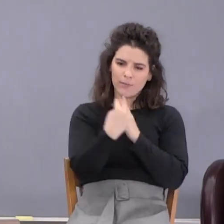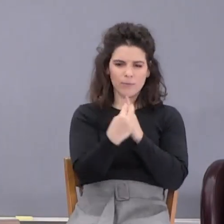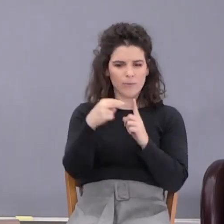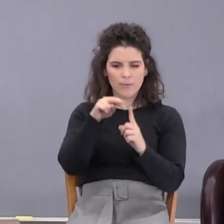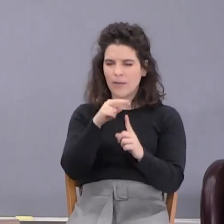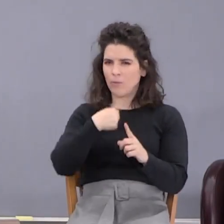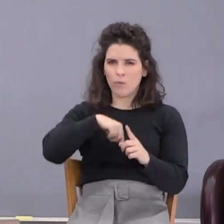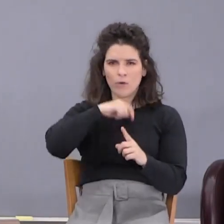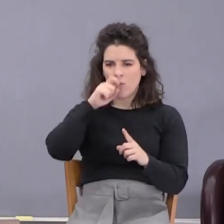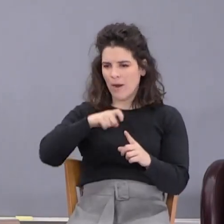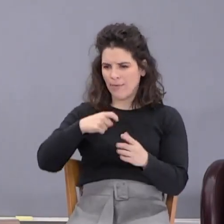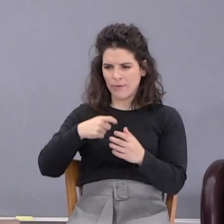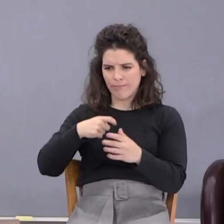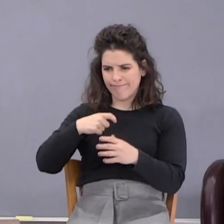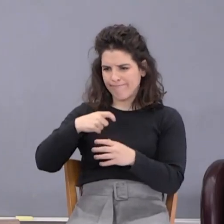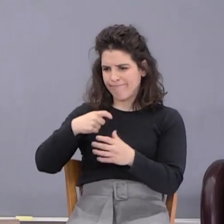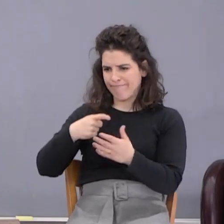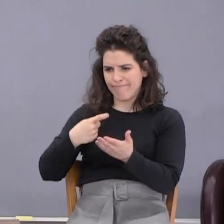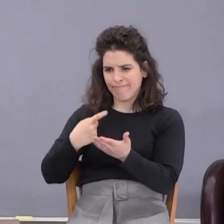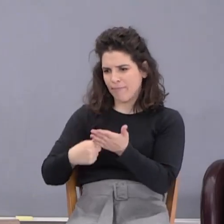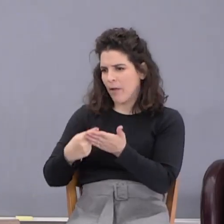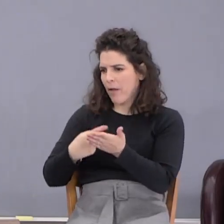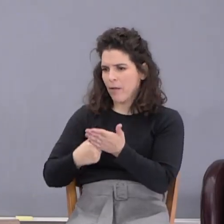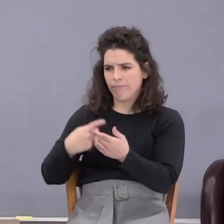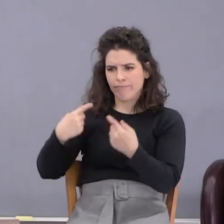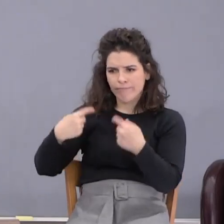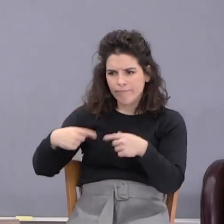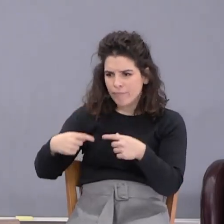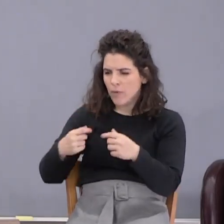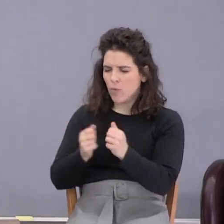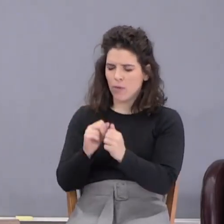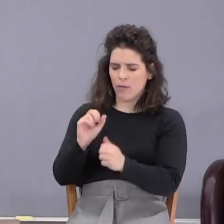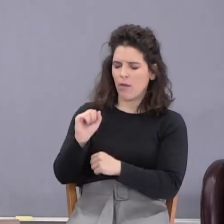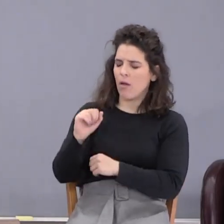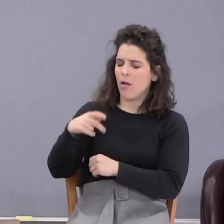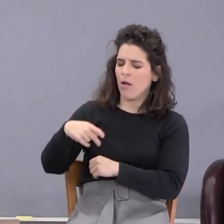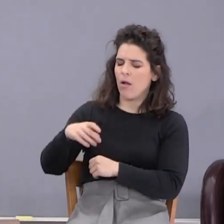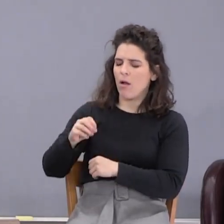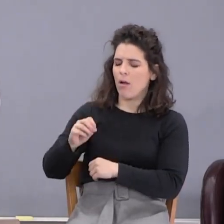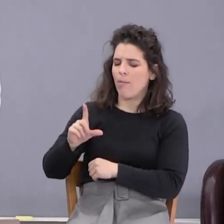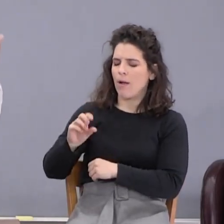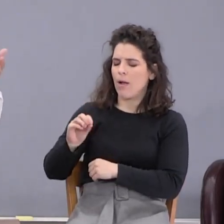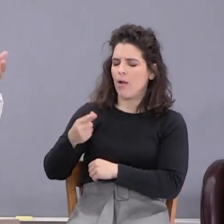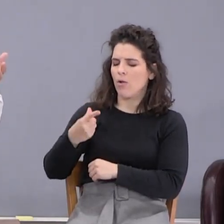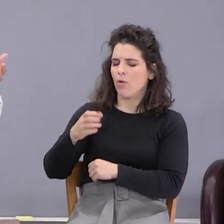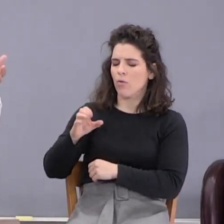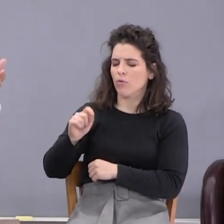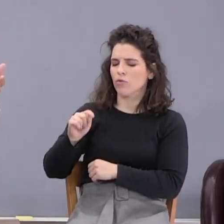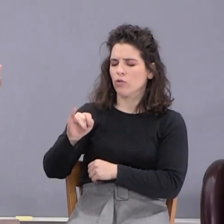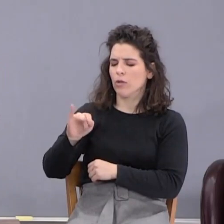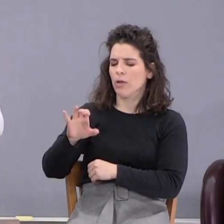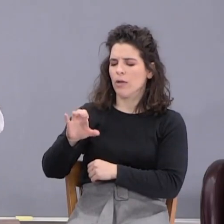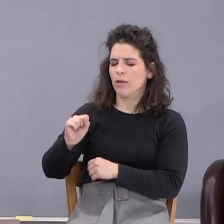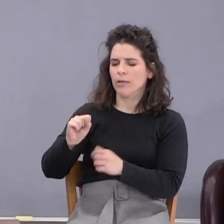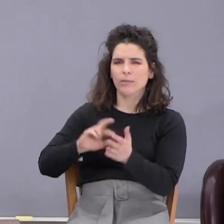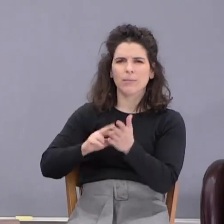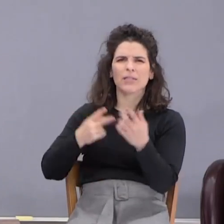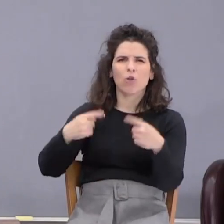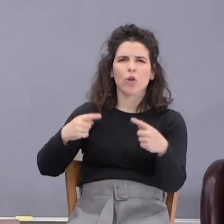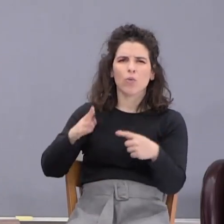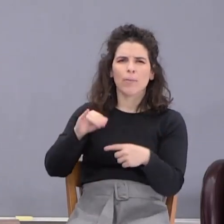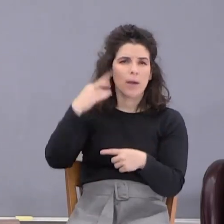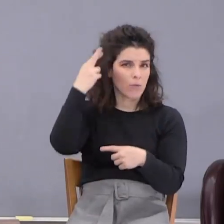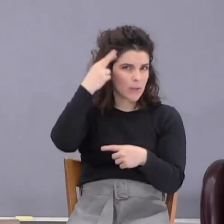don't have to engage in apologetics. You know, humanity can look at creation. I'll use the